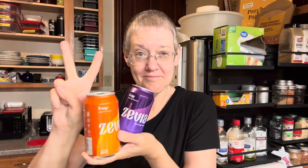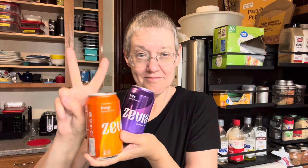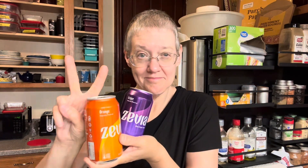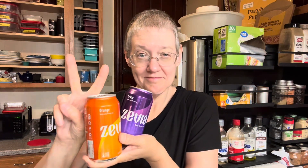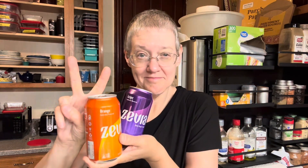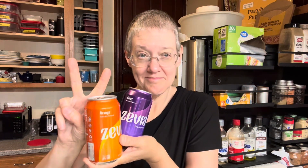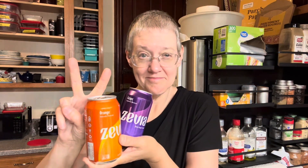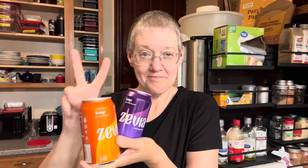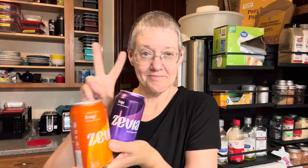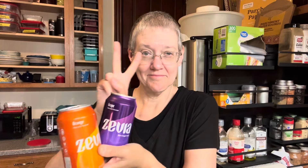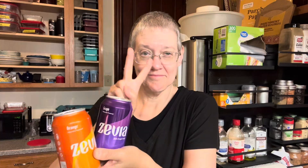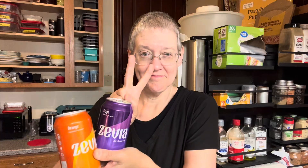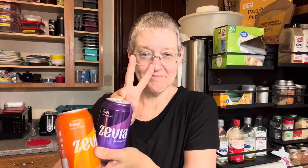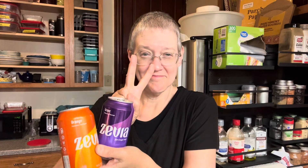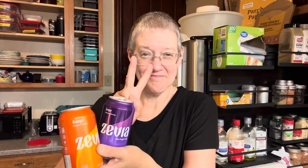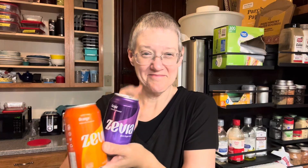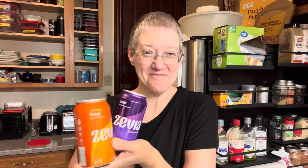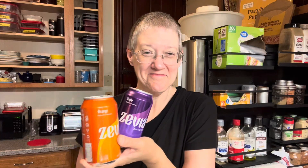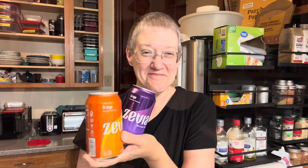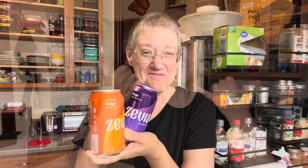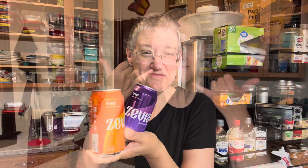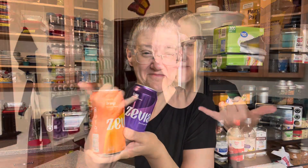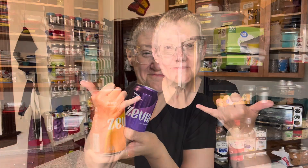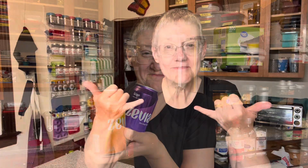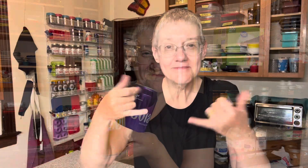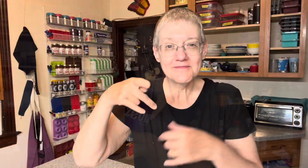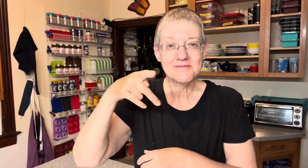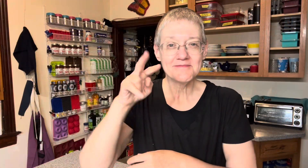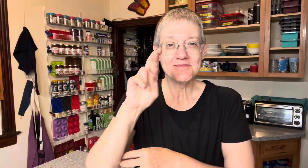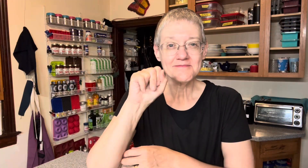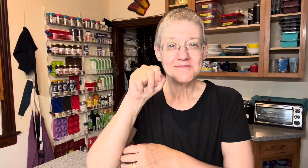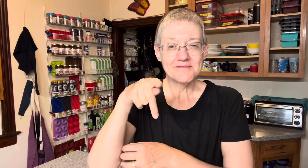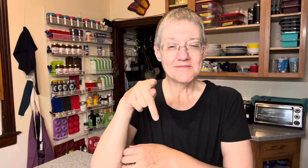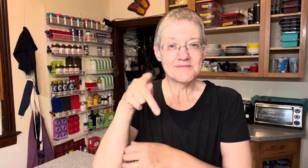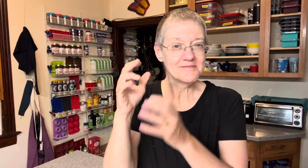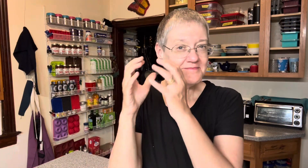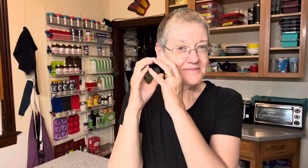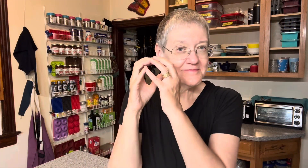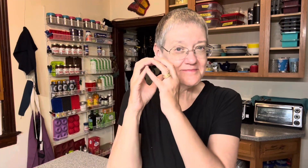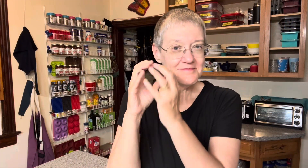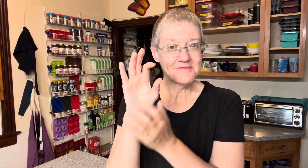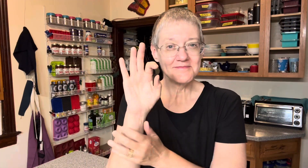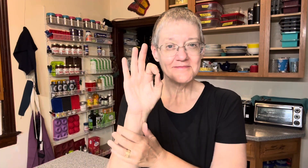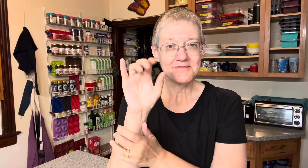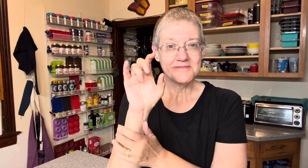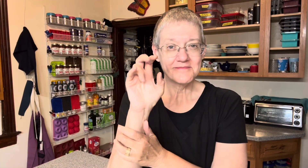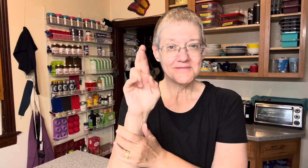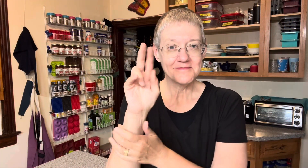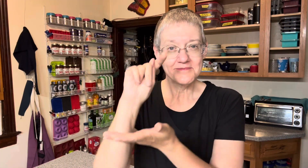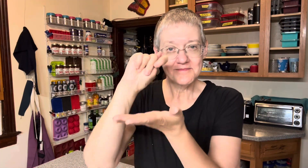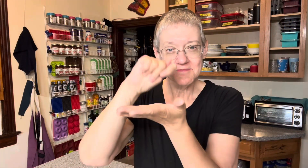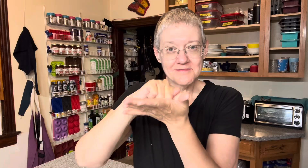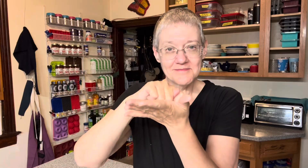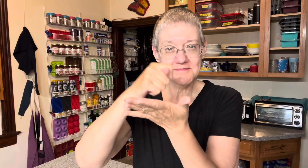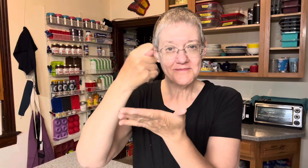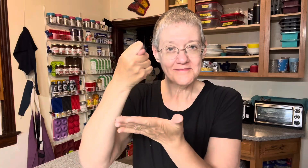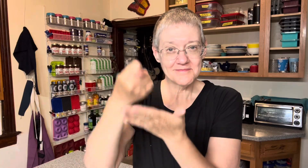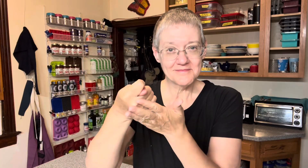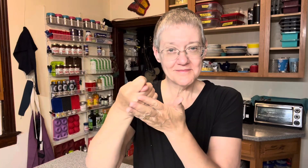2 cans of each. Let's prep coconut flour tortillas. Dale will eat these while he's